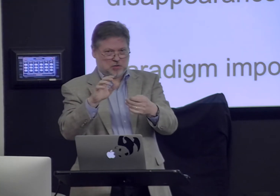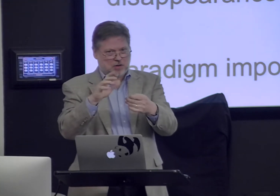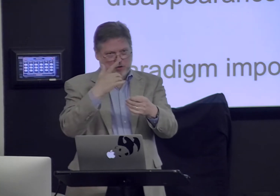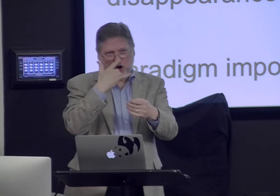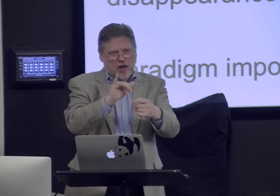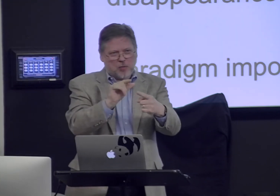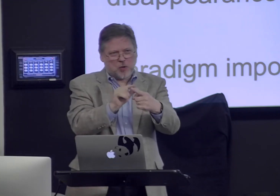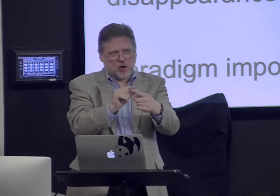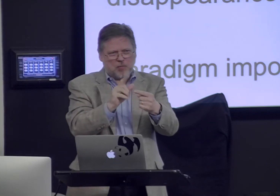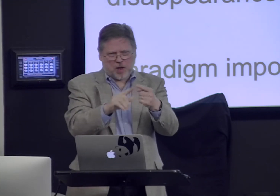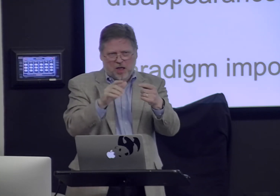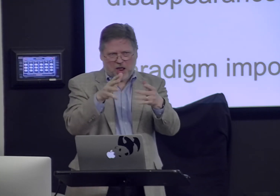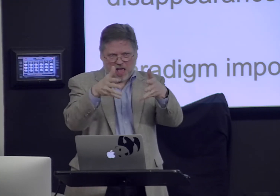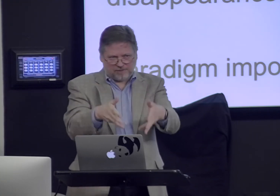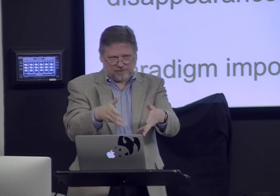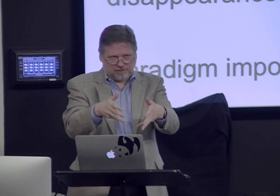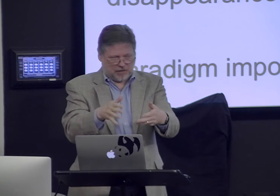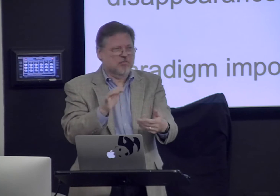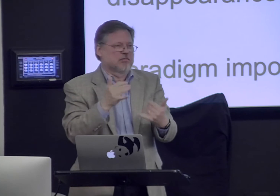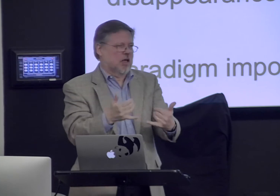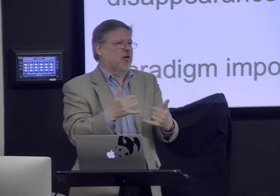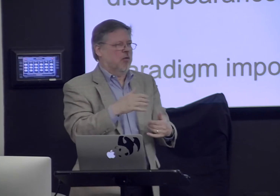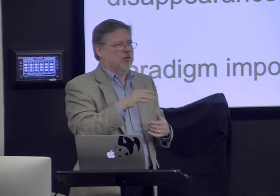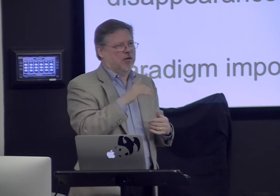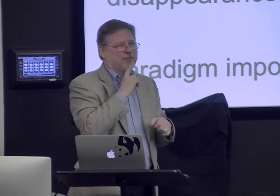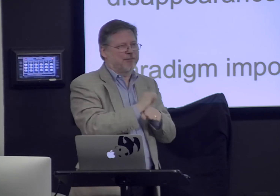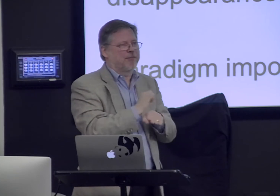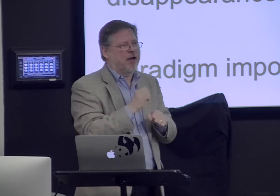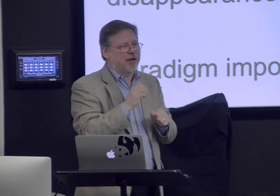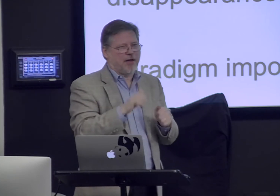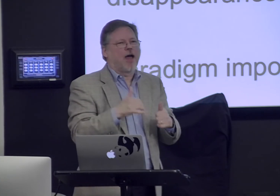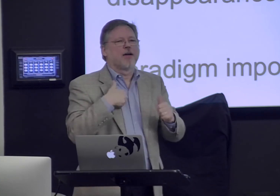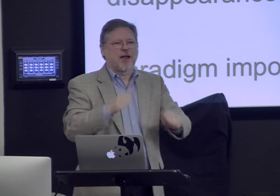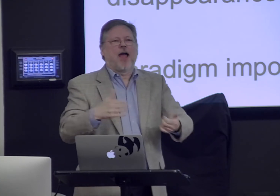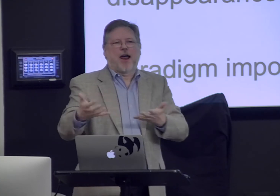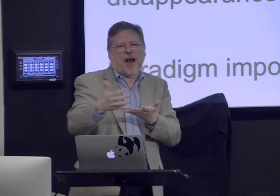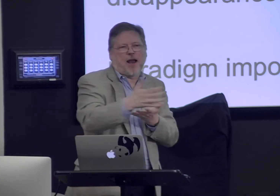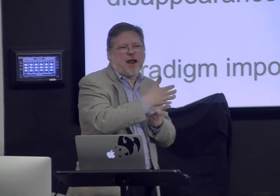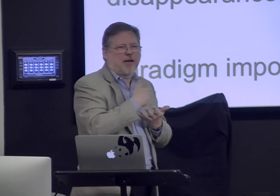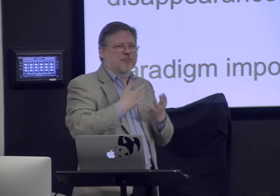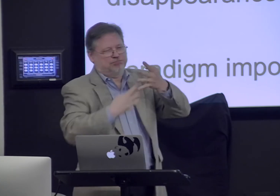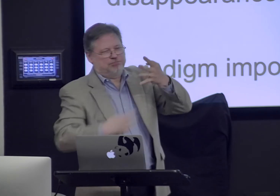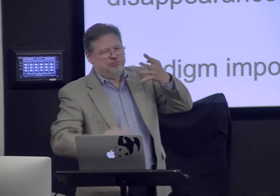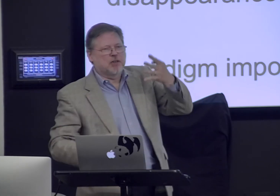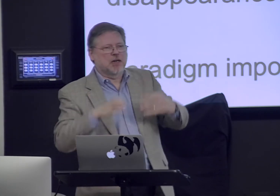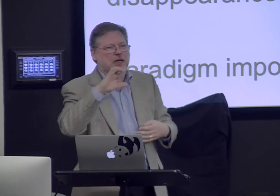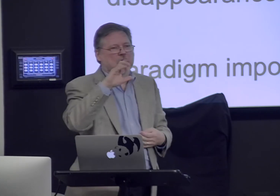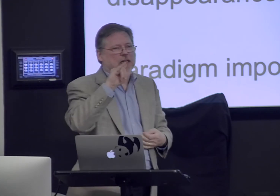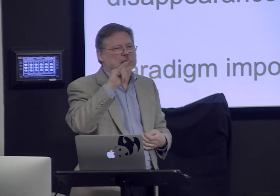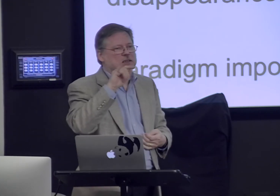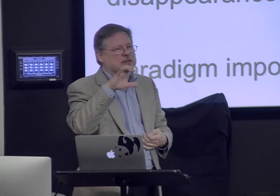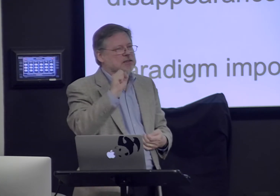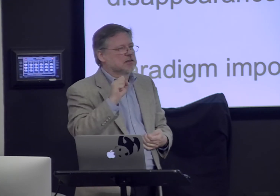further changes. They can undergo cliticization, in which a segment of a sign only